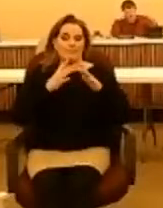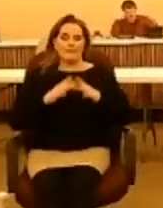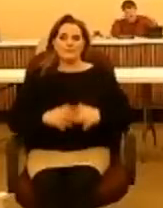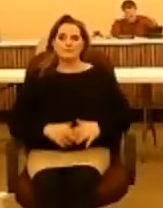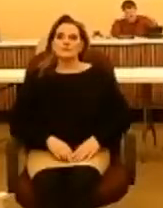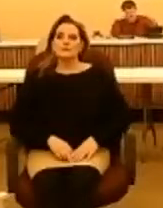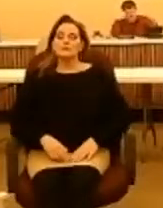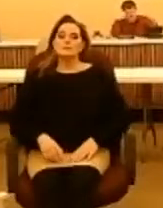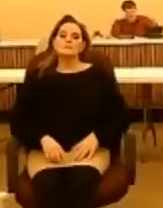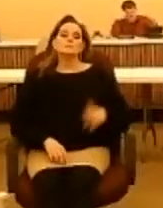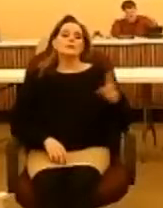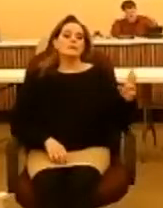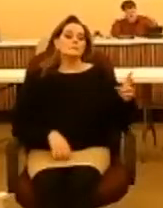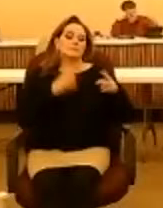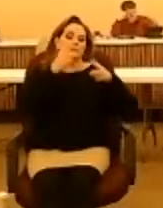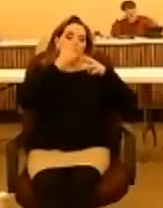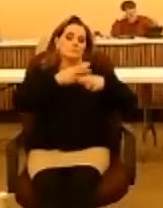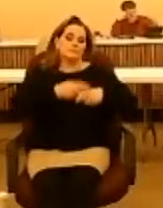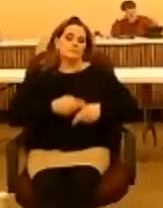Hearing none, please call the roll.